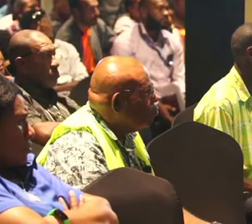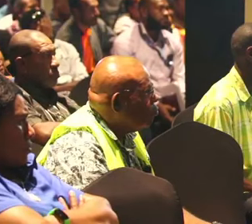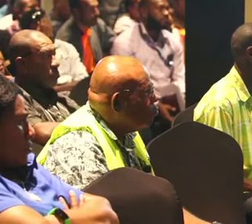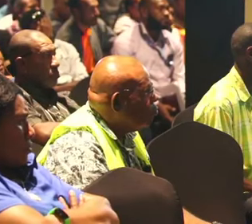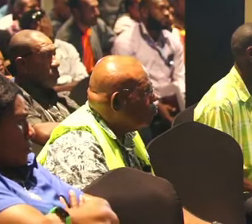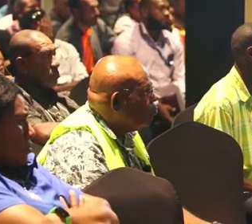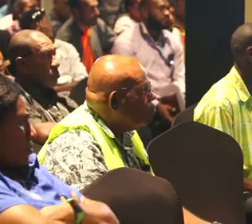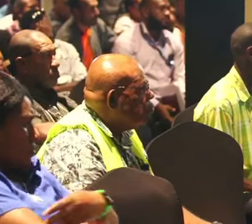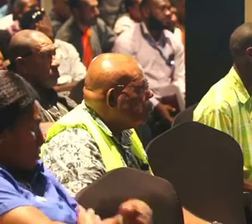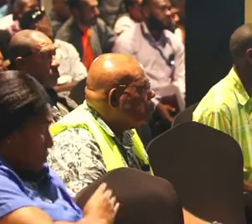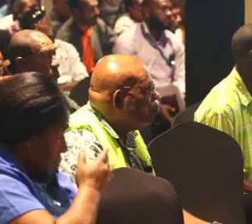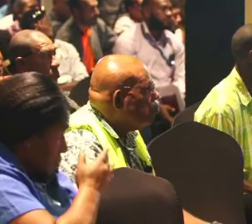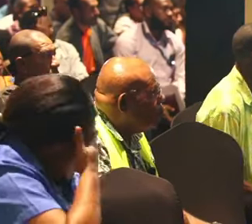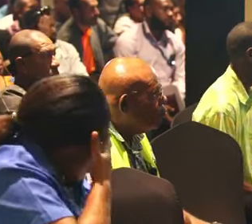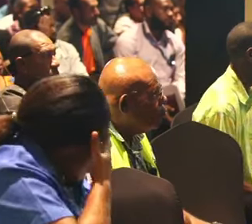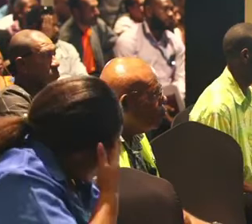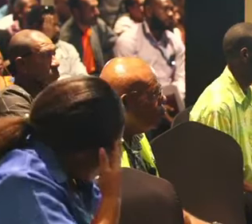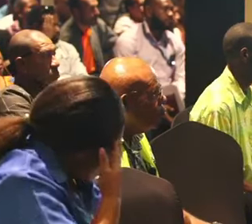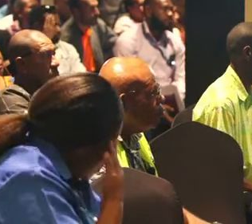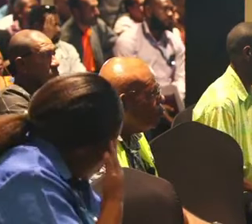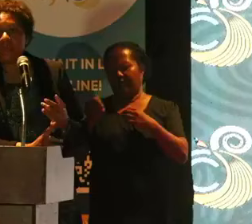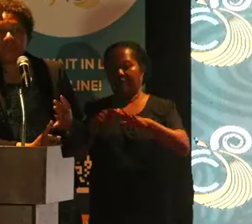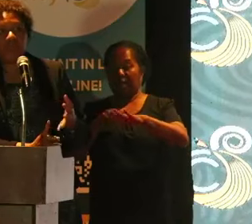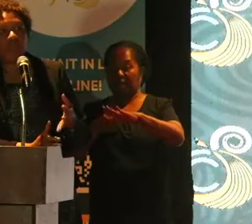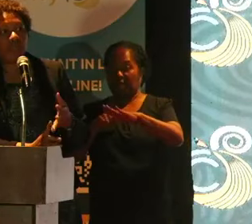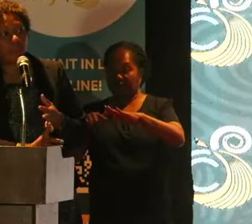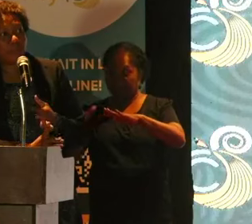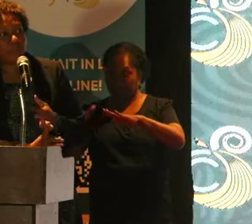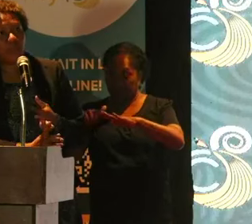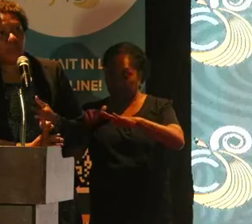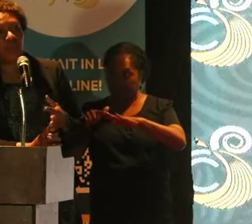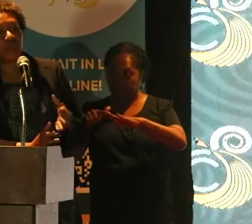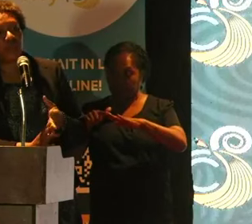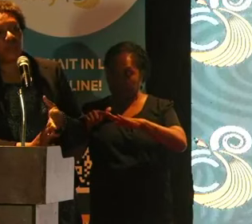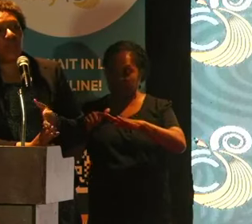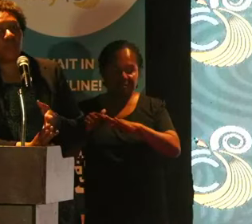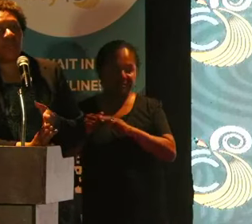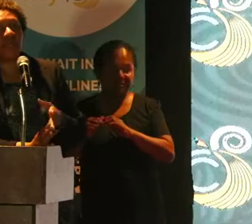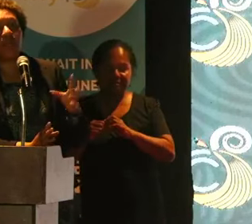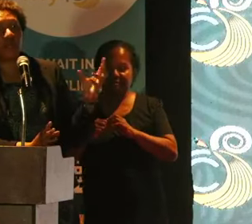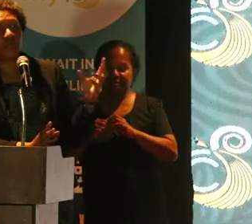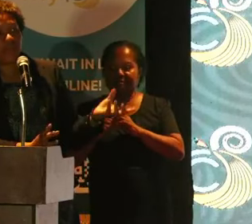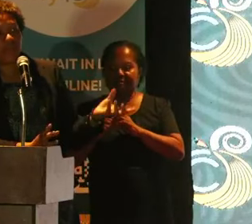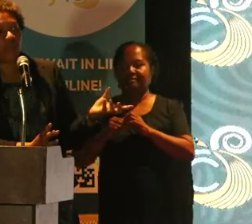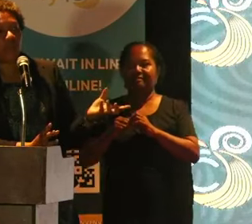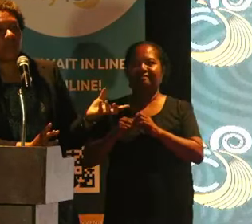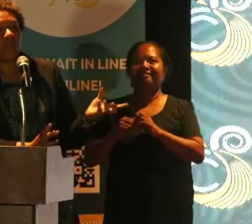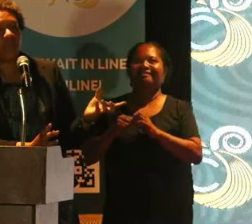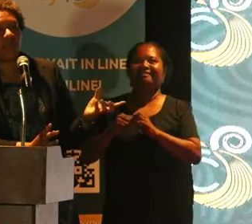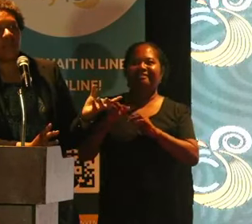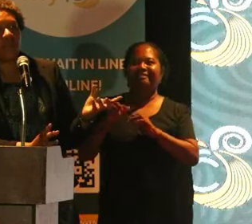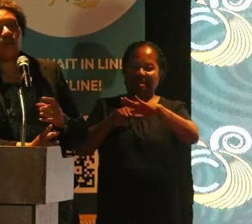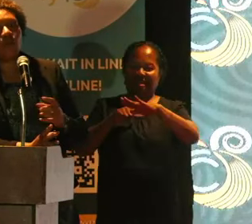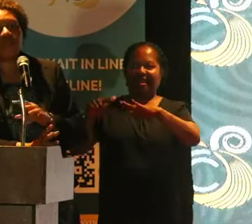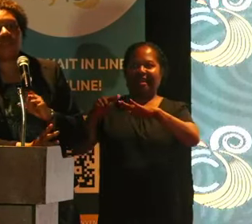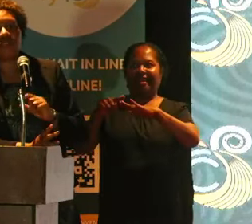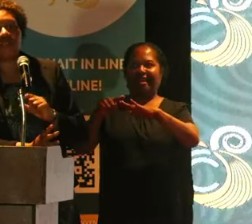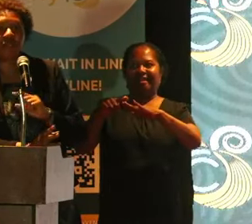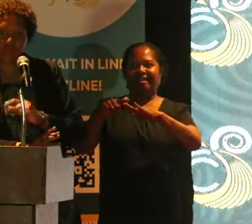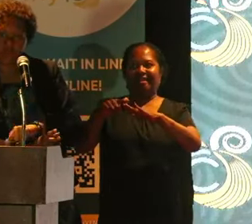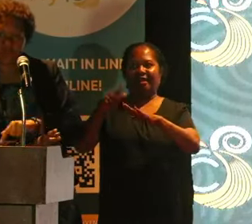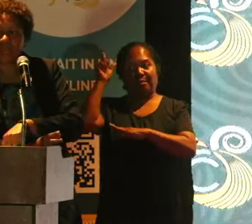and around that area, the landlord would be Steamships. Planning permission and building permission should be obtained by your landlord. So